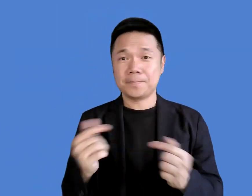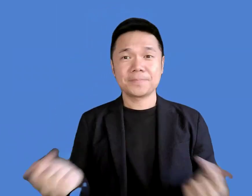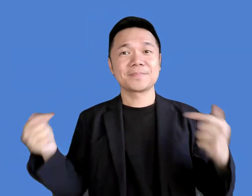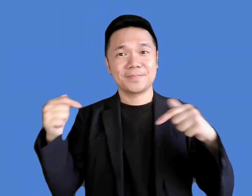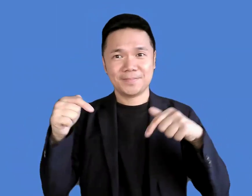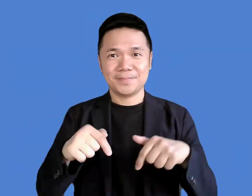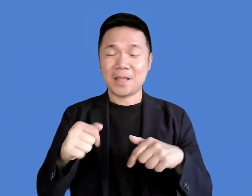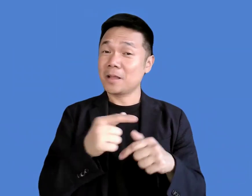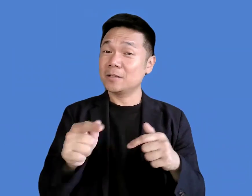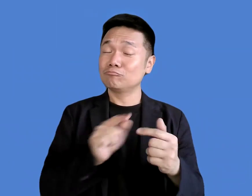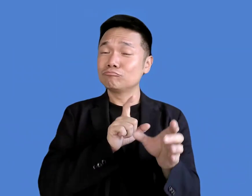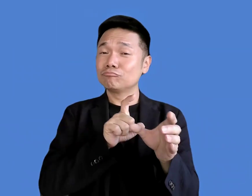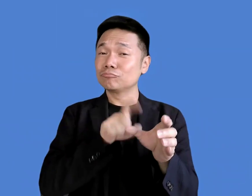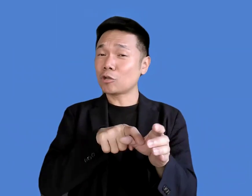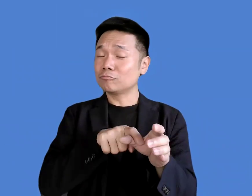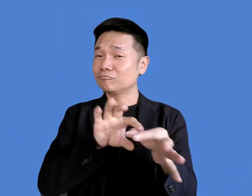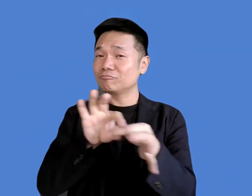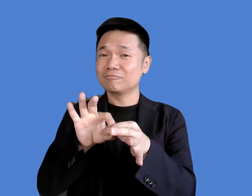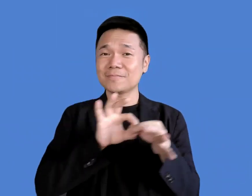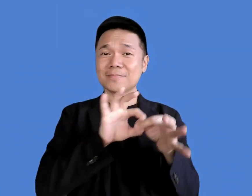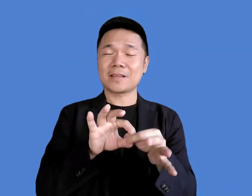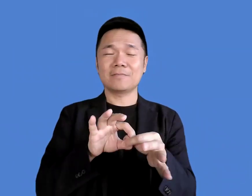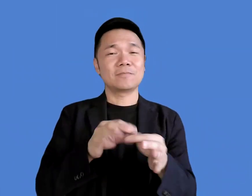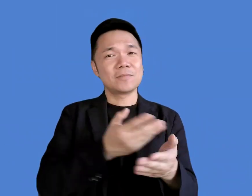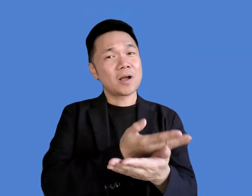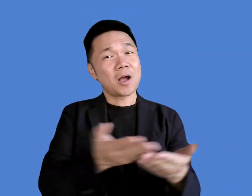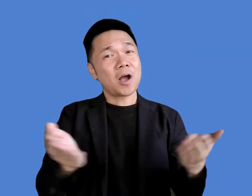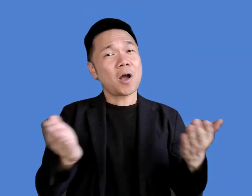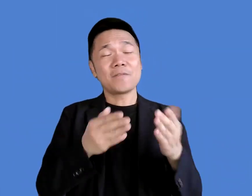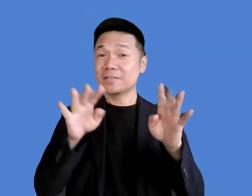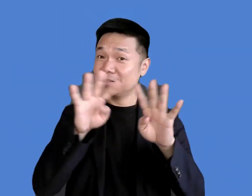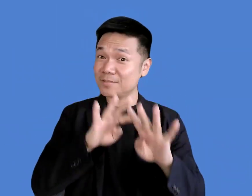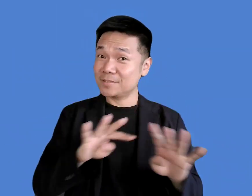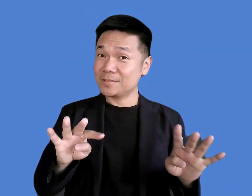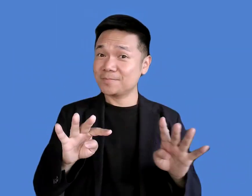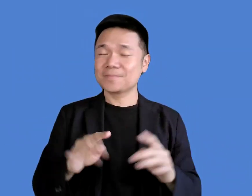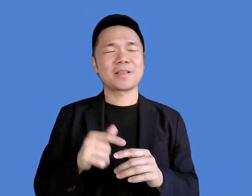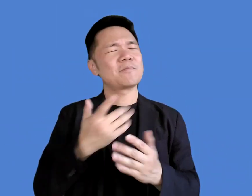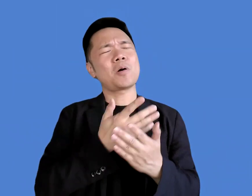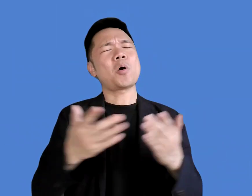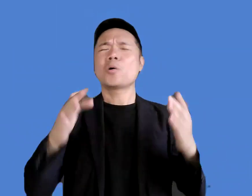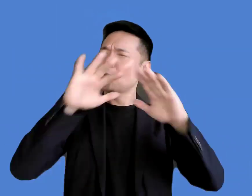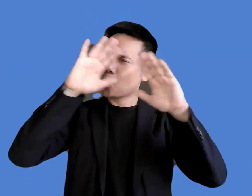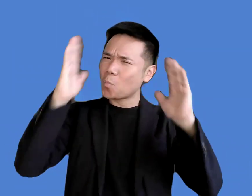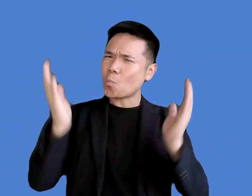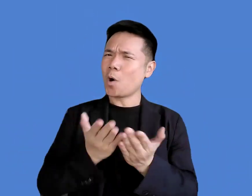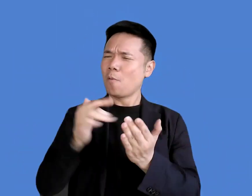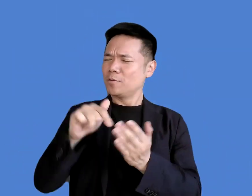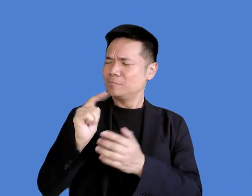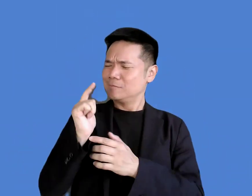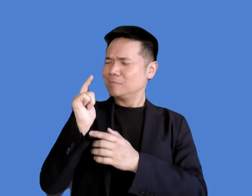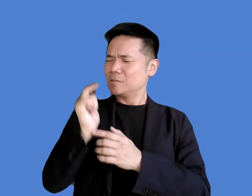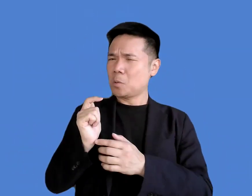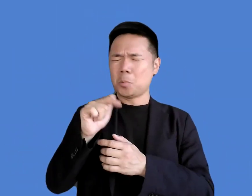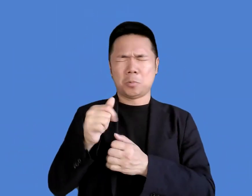join you all today as colleagues from Southeast Asia, but also around the world, to launch this very bold